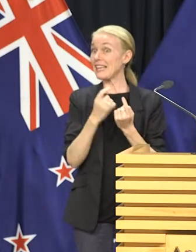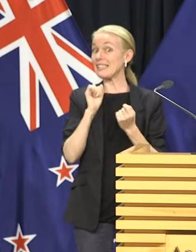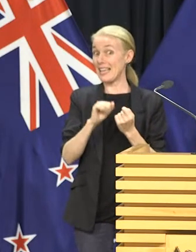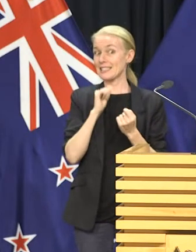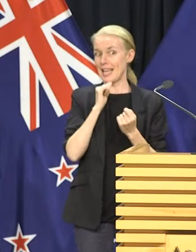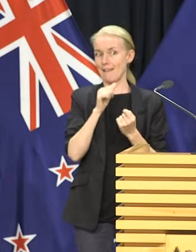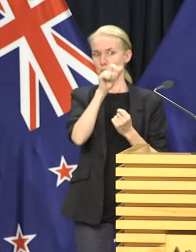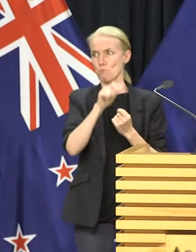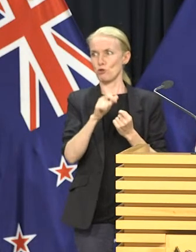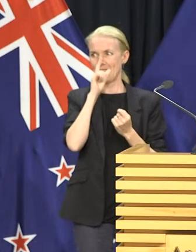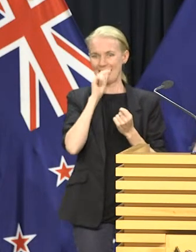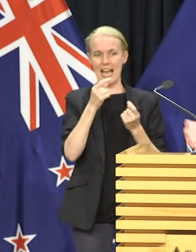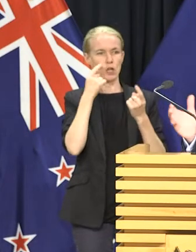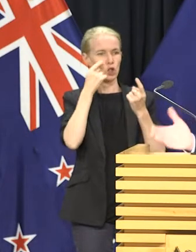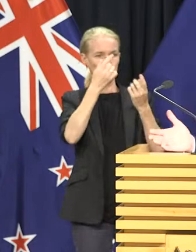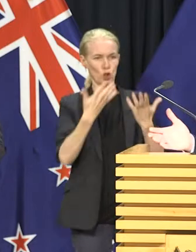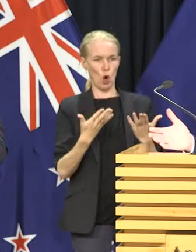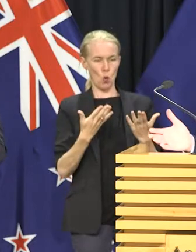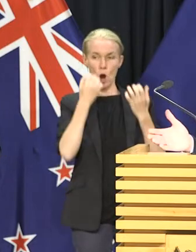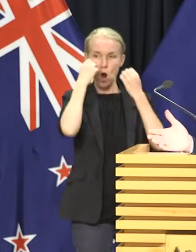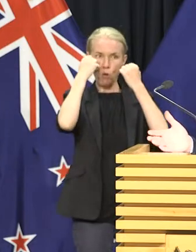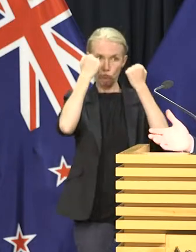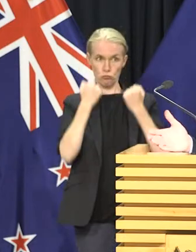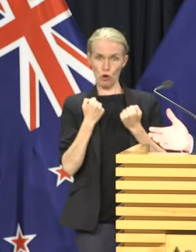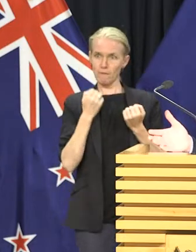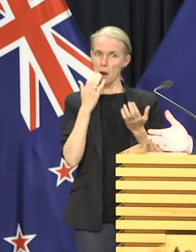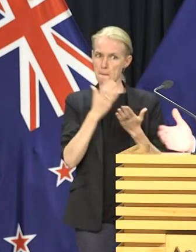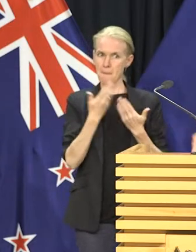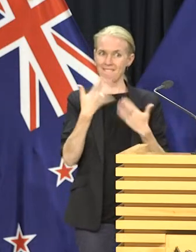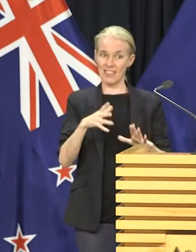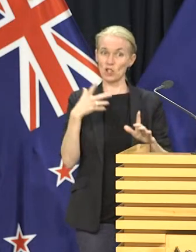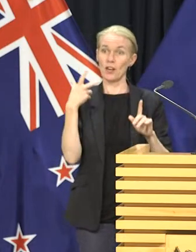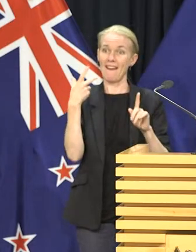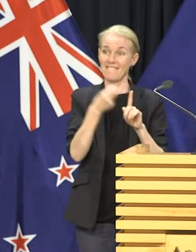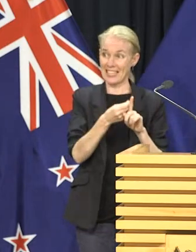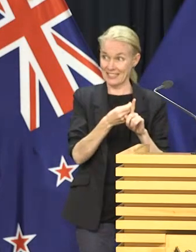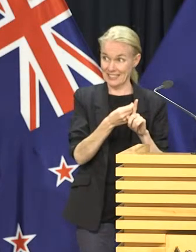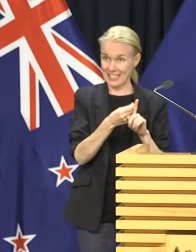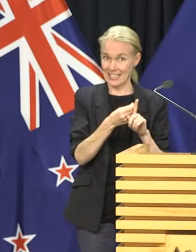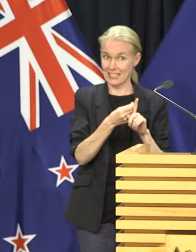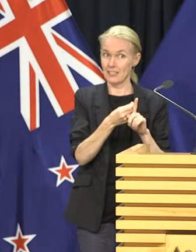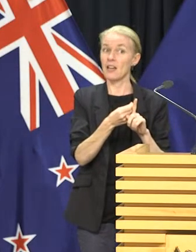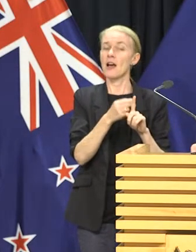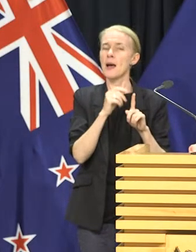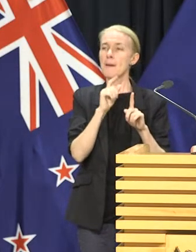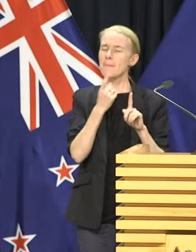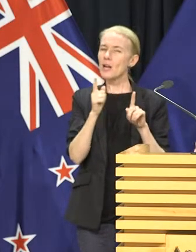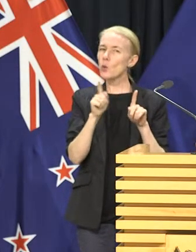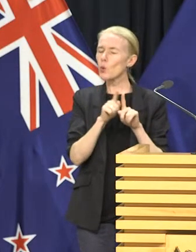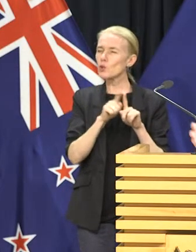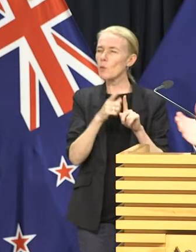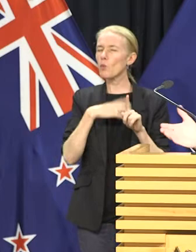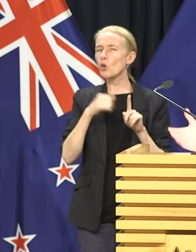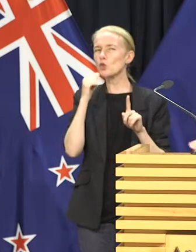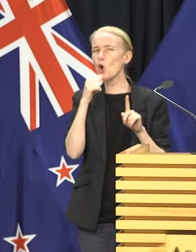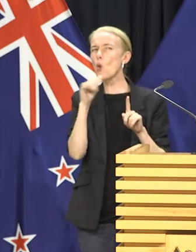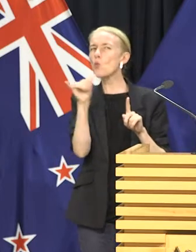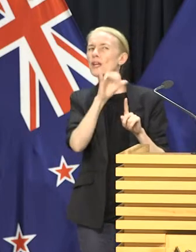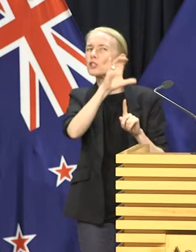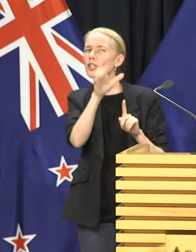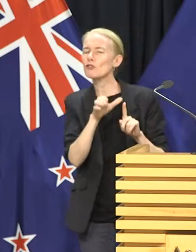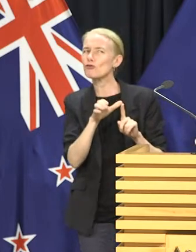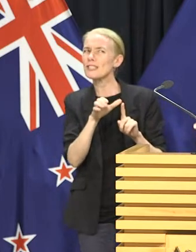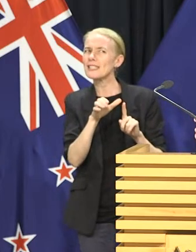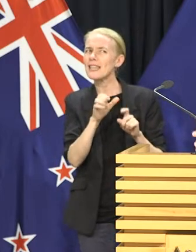important will be what is the overall vaccination in a country where someone is travelling from, and what is the rate of infection in